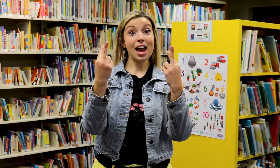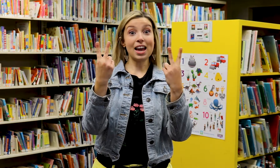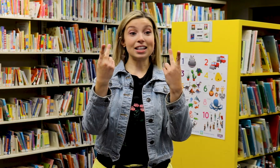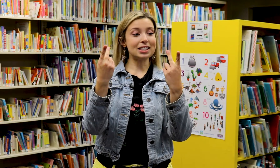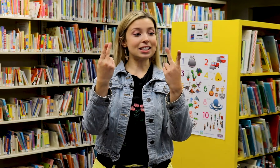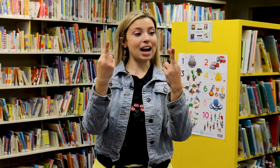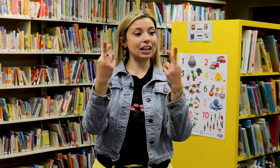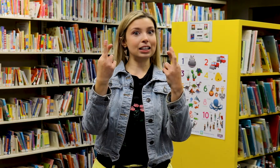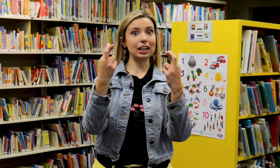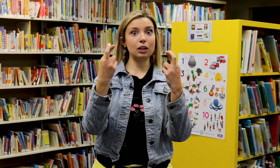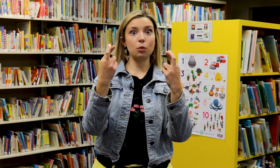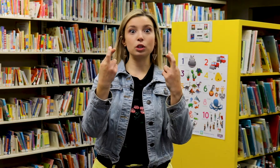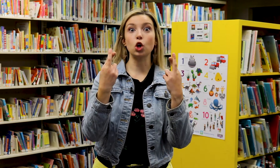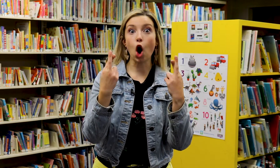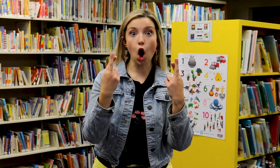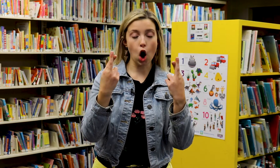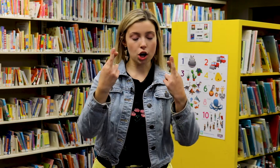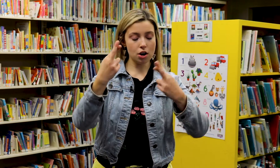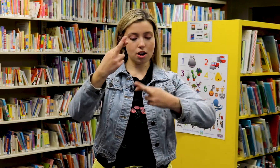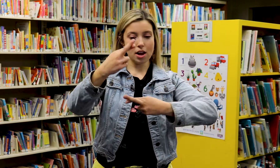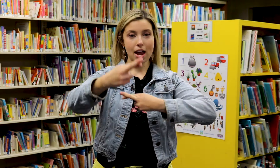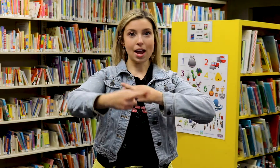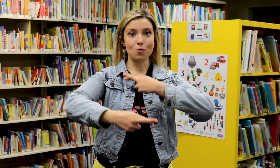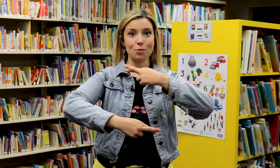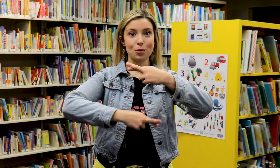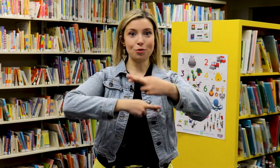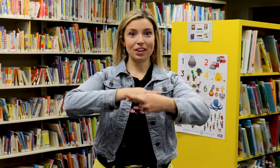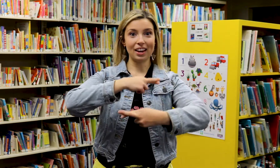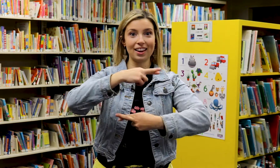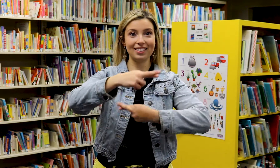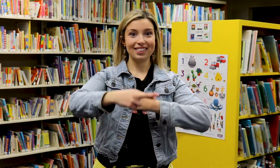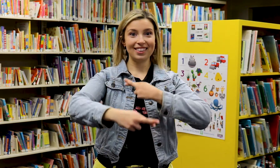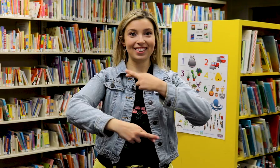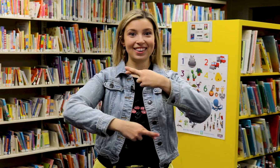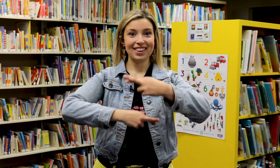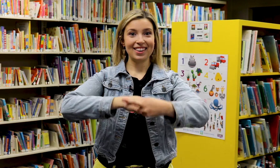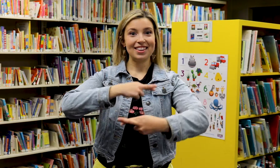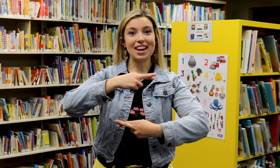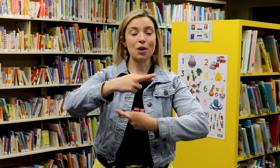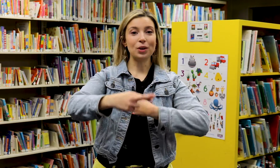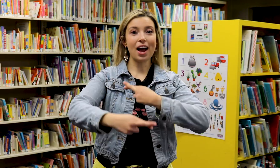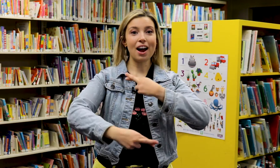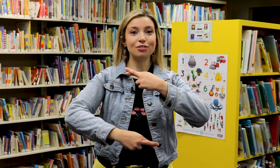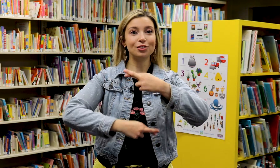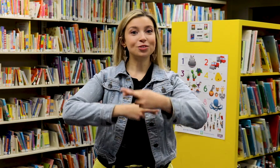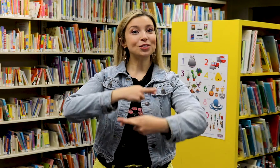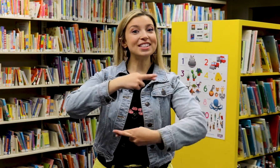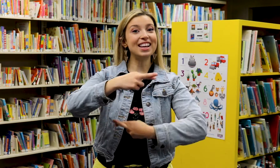a sign language R, and we're moving it. Now we have